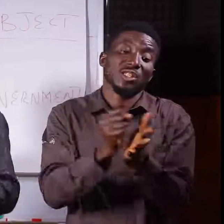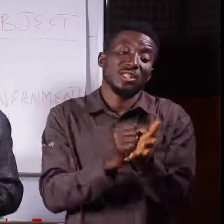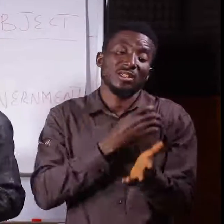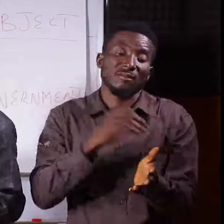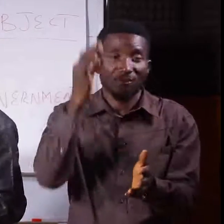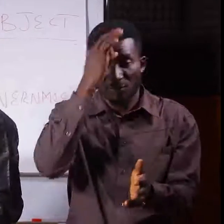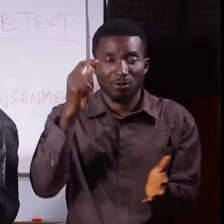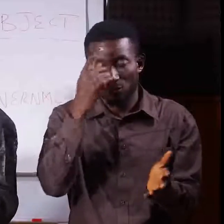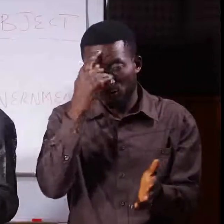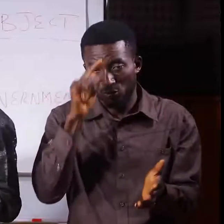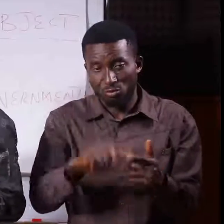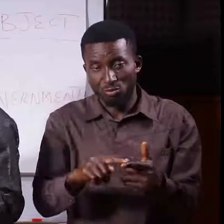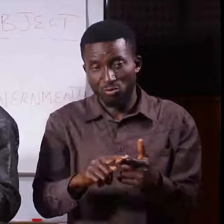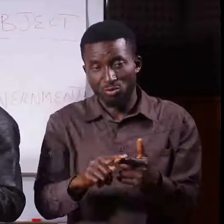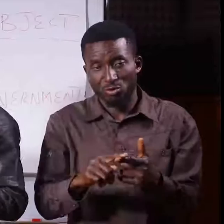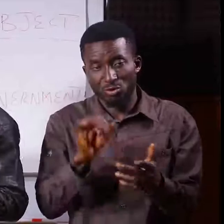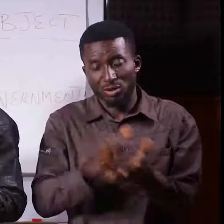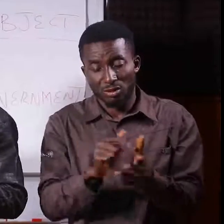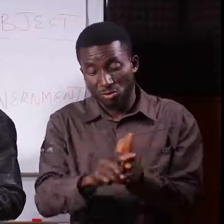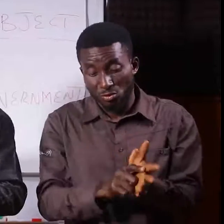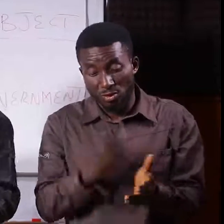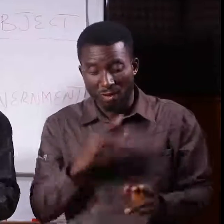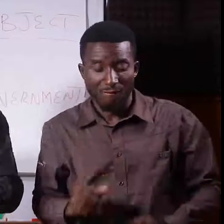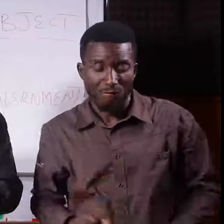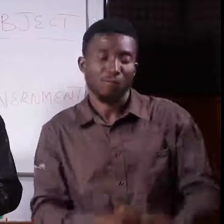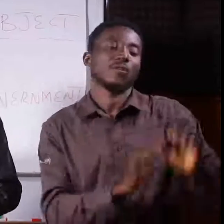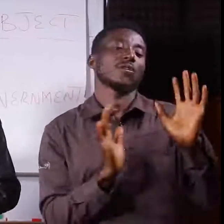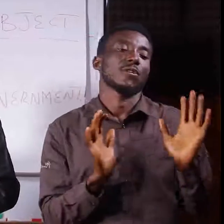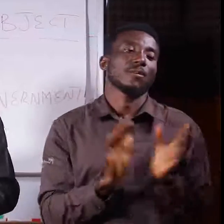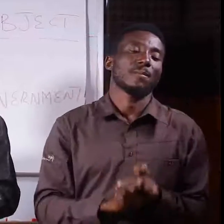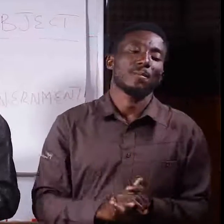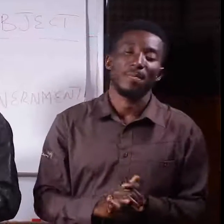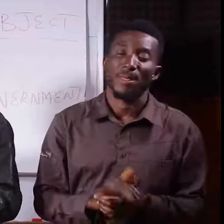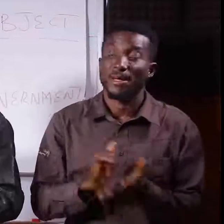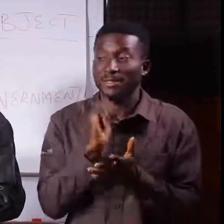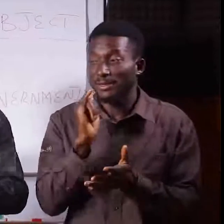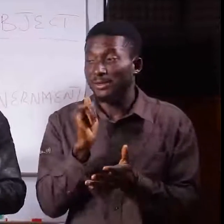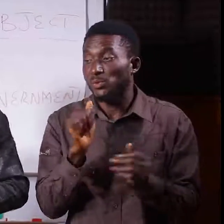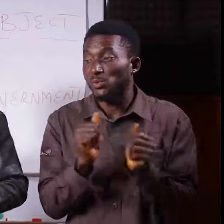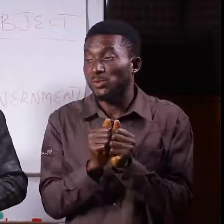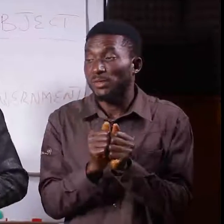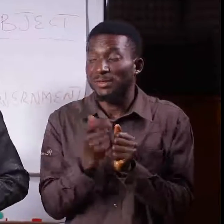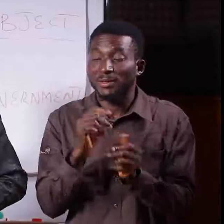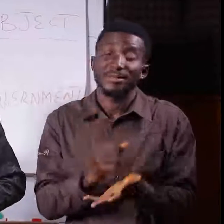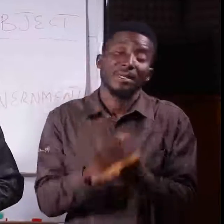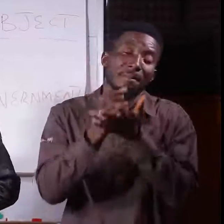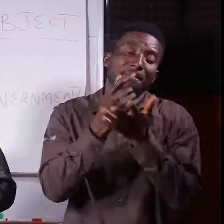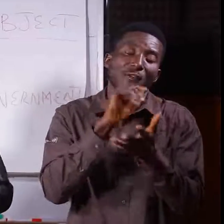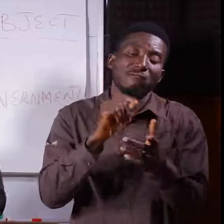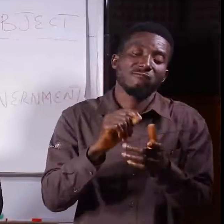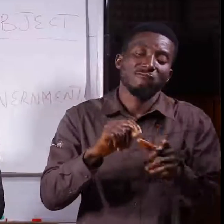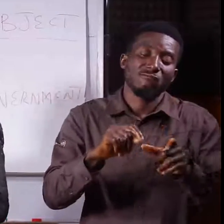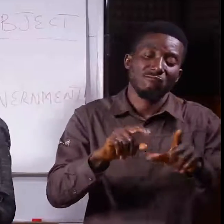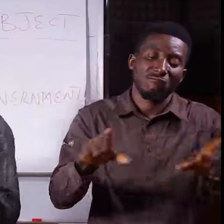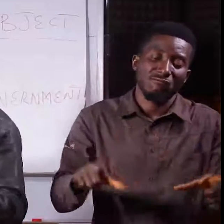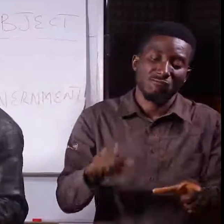federal government to ensure that laws and orders are being maintained. That is, with the strict assistance and the guidance of